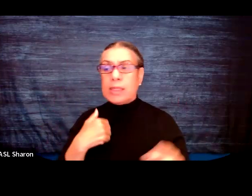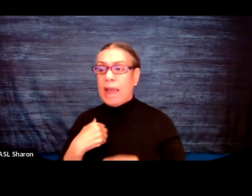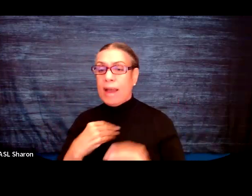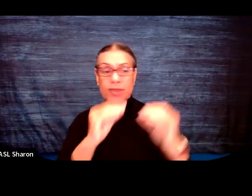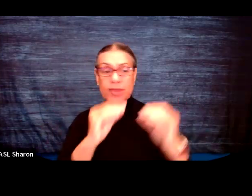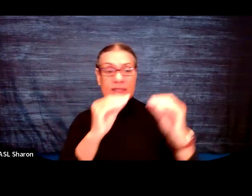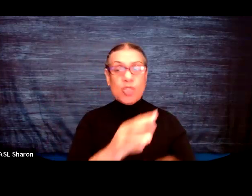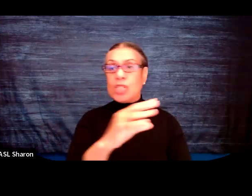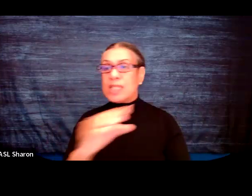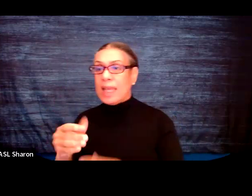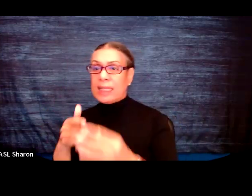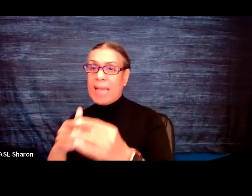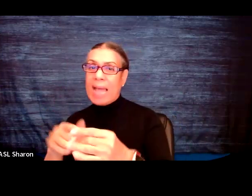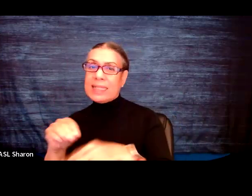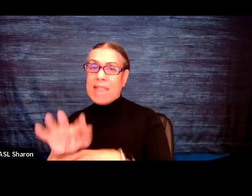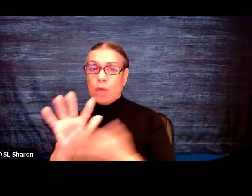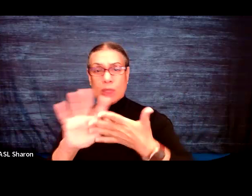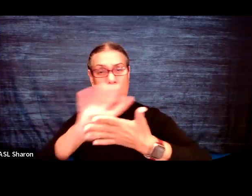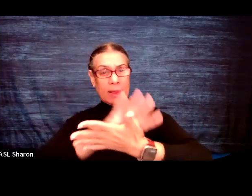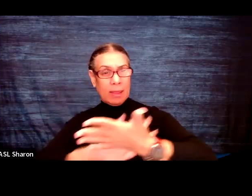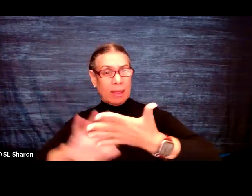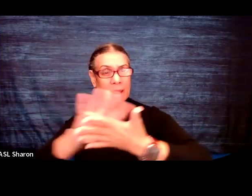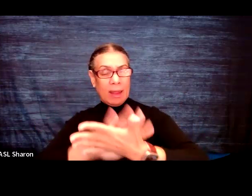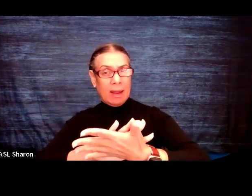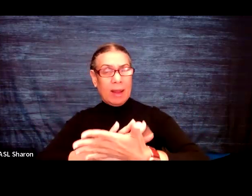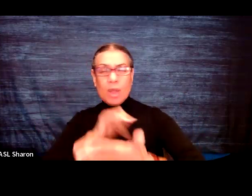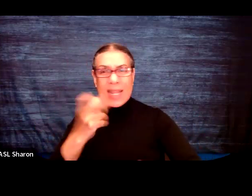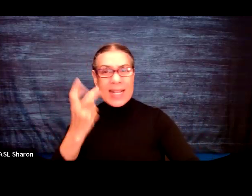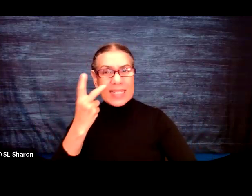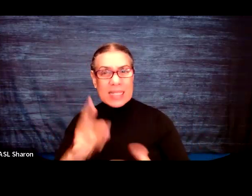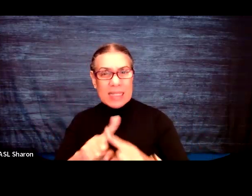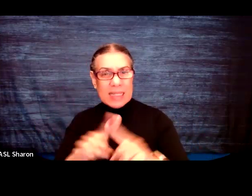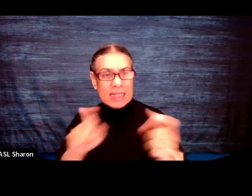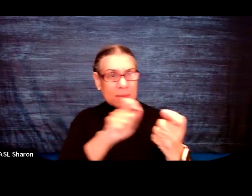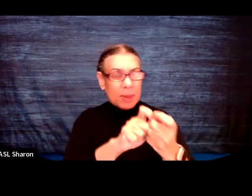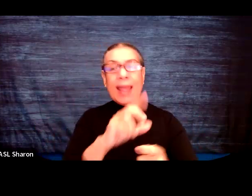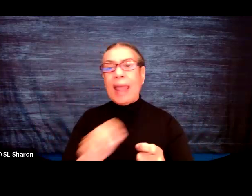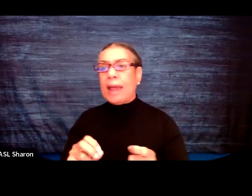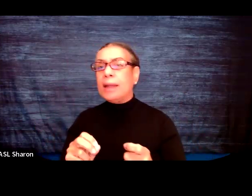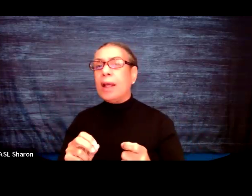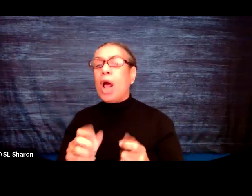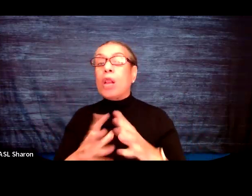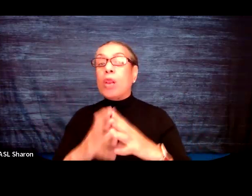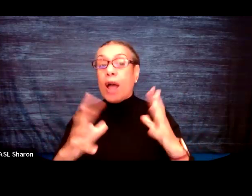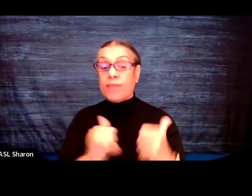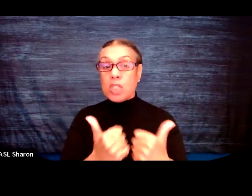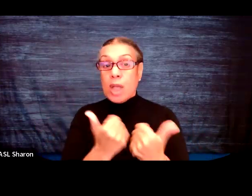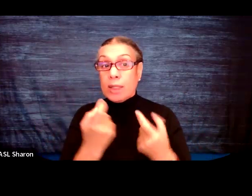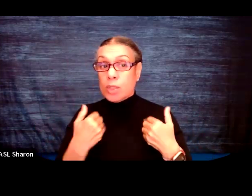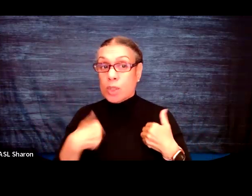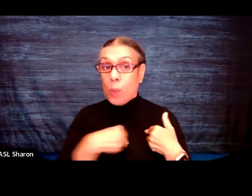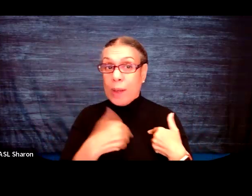and guidance counselors, it really does blur the critical distinctions as well as mask many of the challenges that are faced by many of our